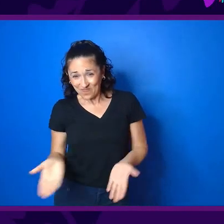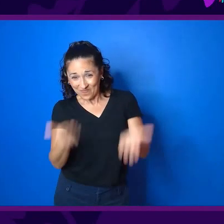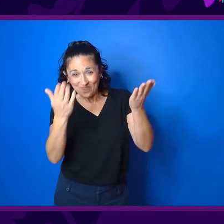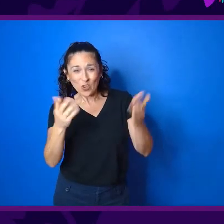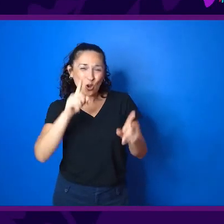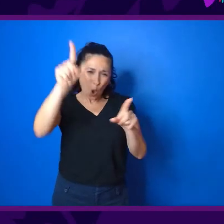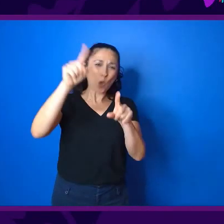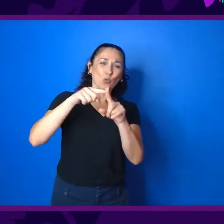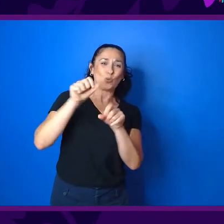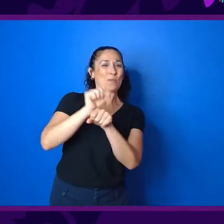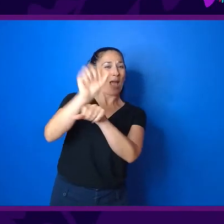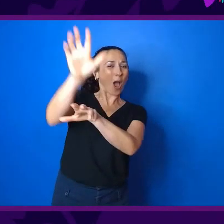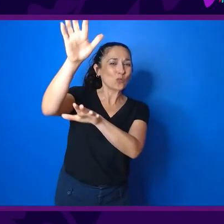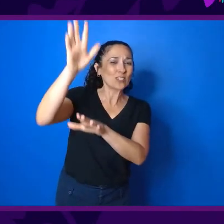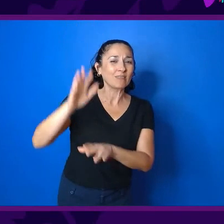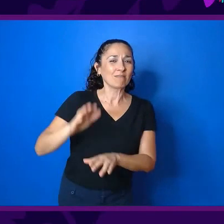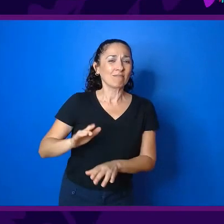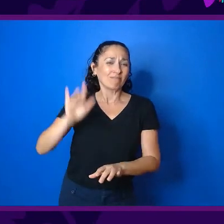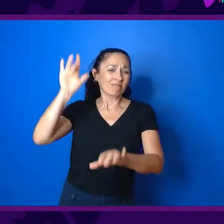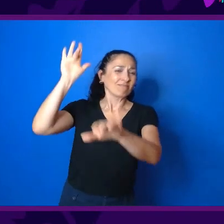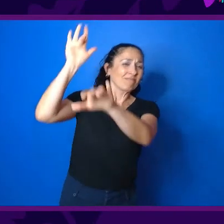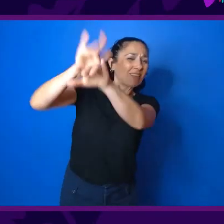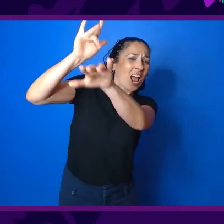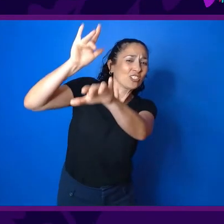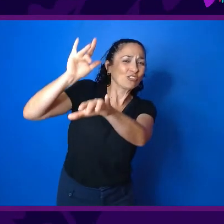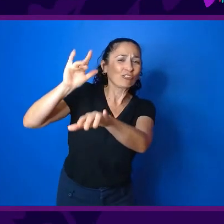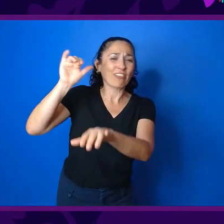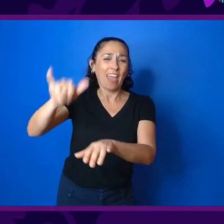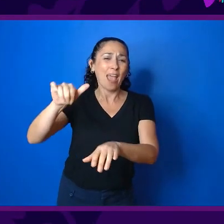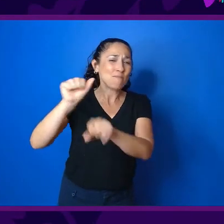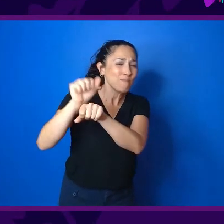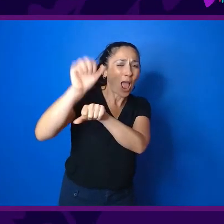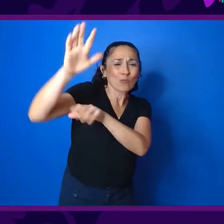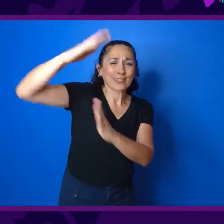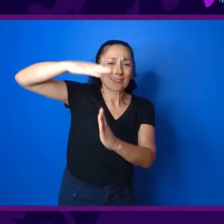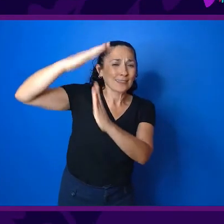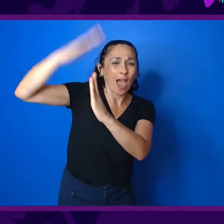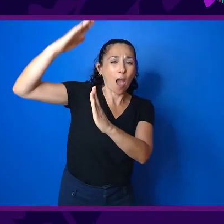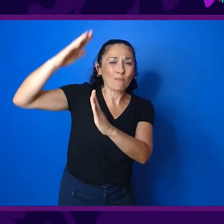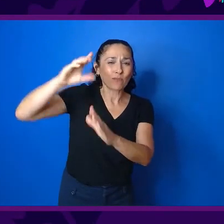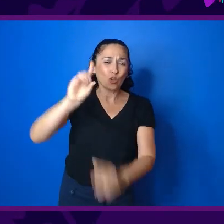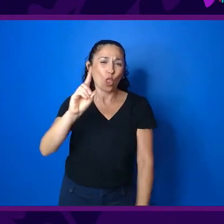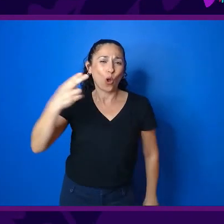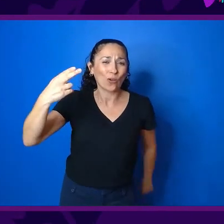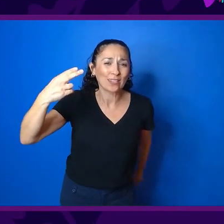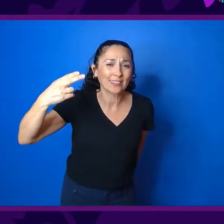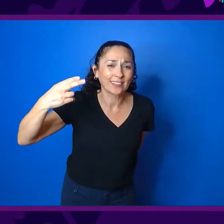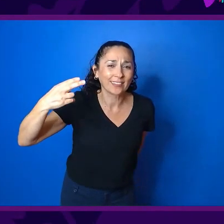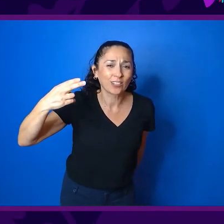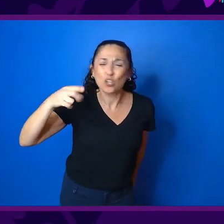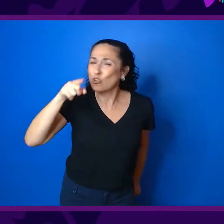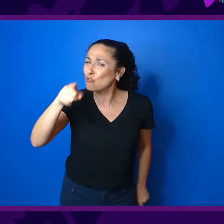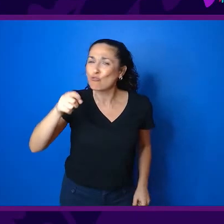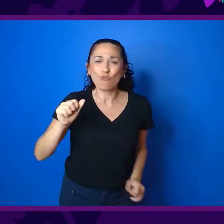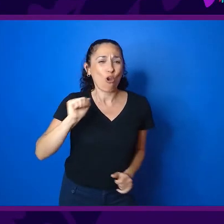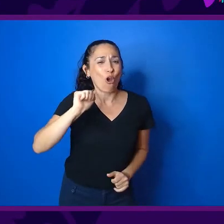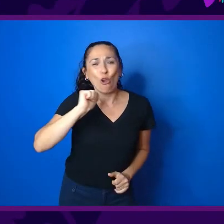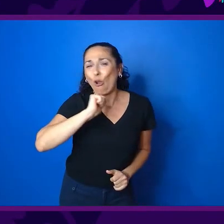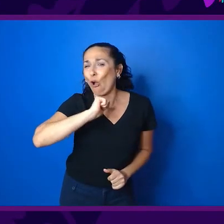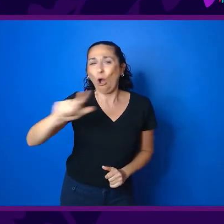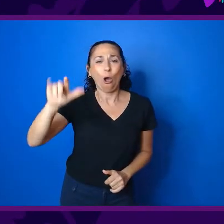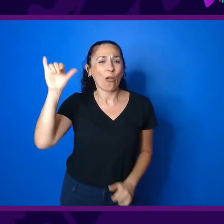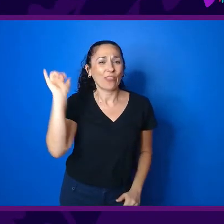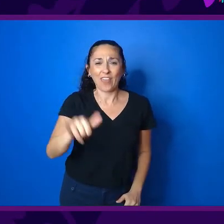and let's touch the rock at the mountain. And you're all of that, Dolores, and you're also just my fun